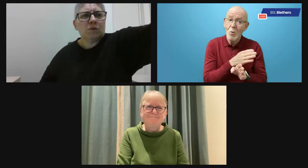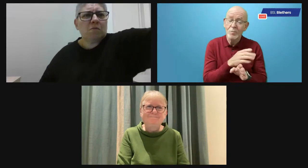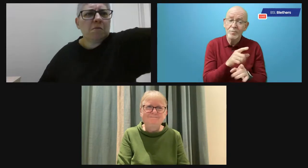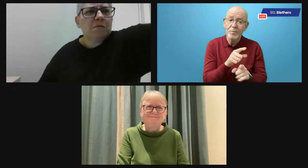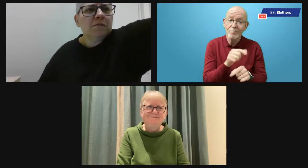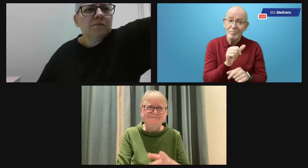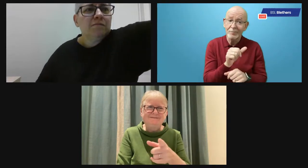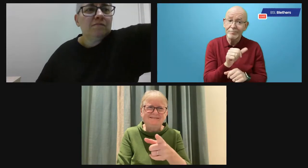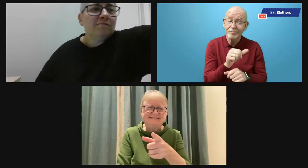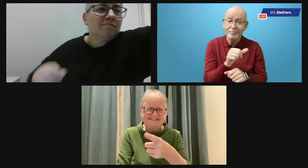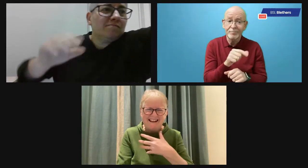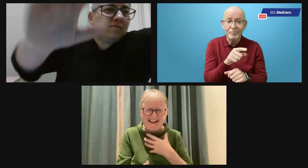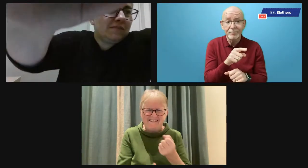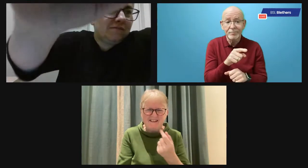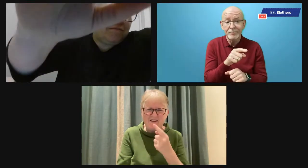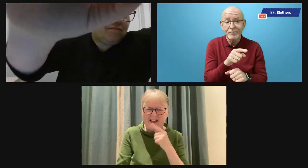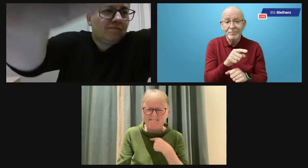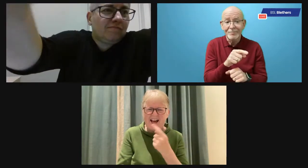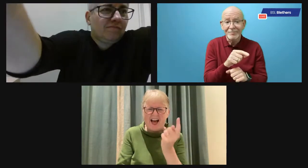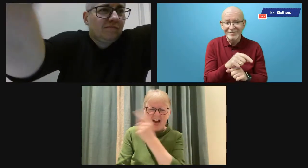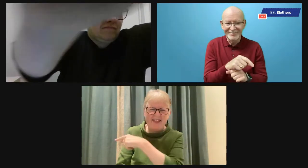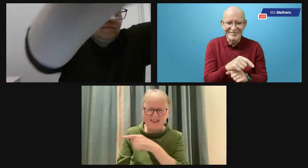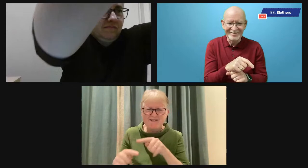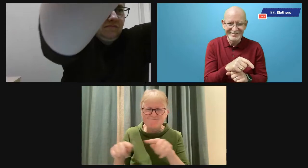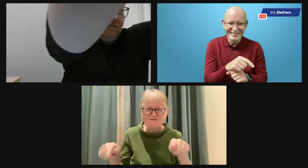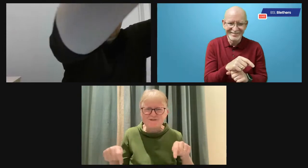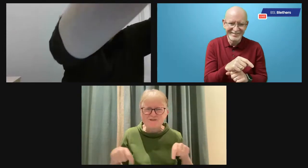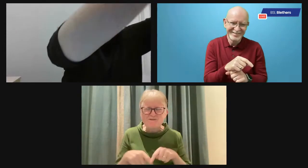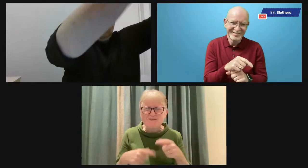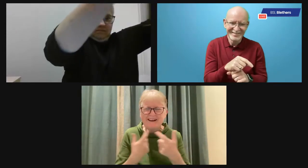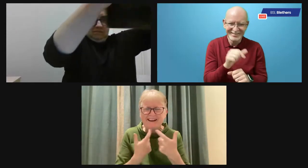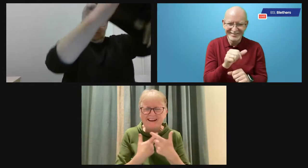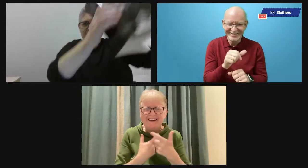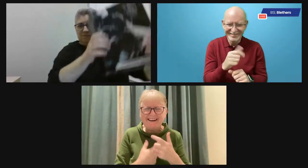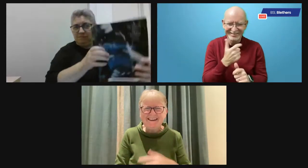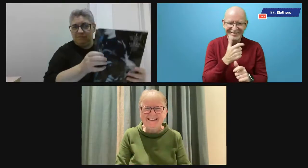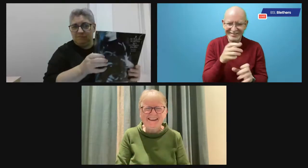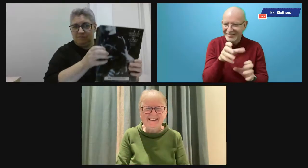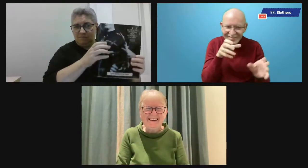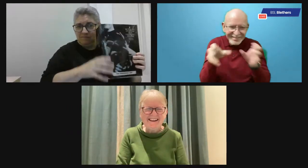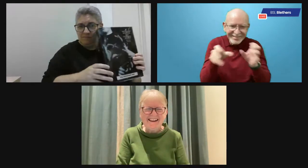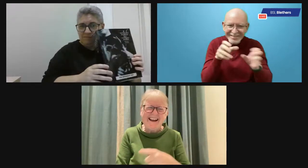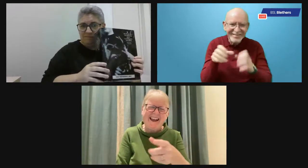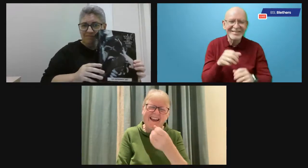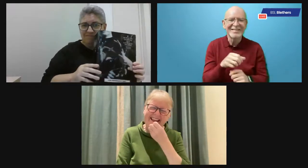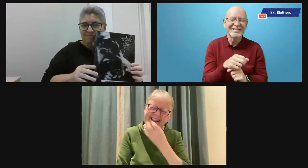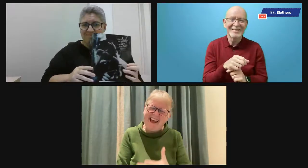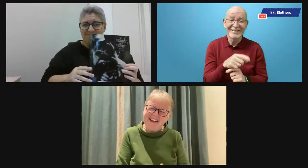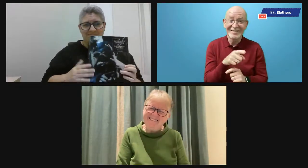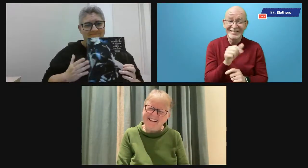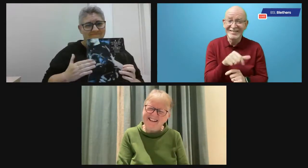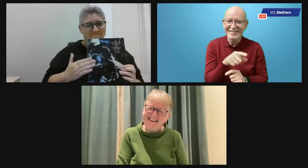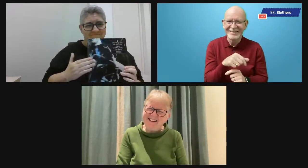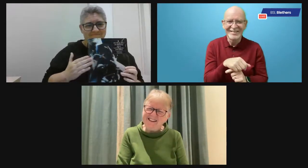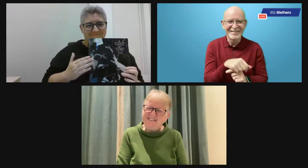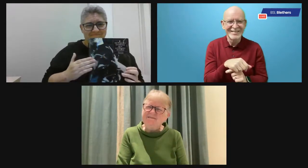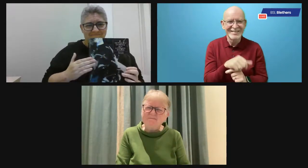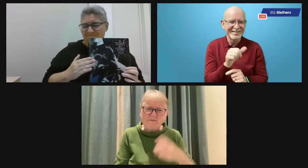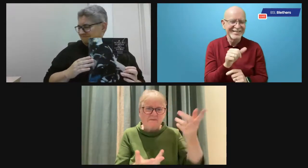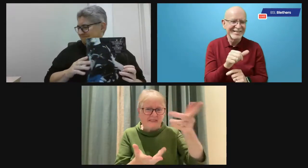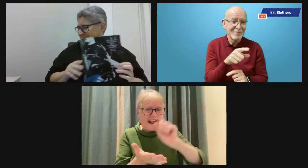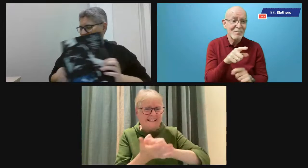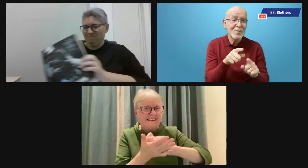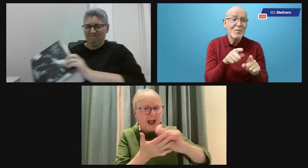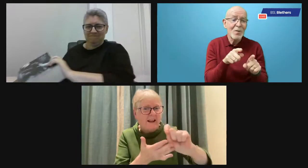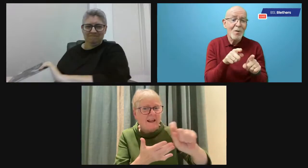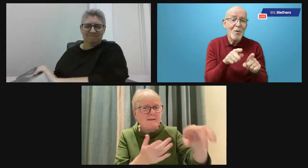absolutely. The dictionary, which I may have a copy. Bear with me. Here it is. We've all got one in our rooms, haven't we?